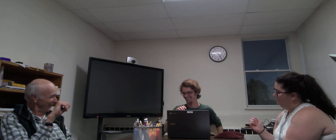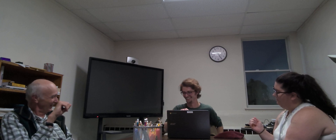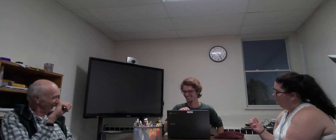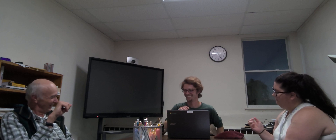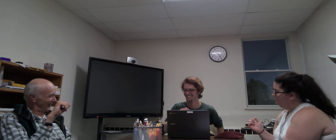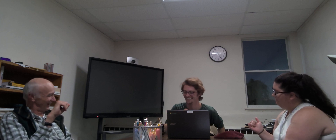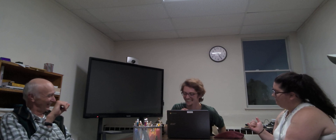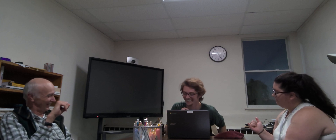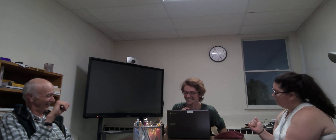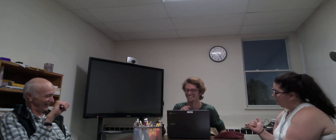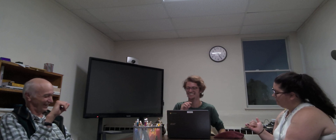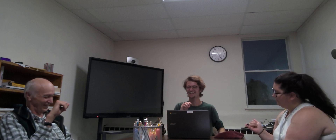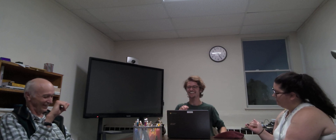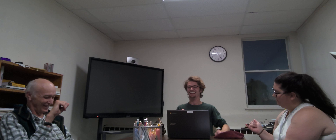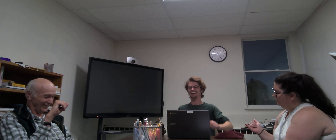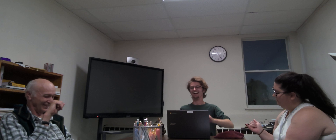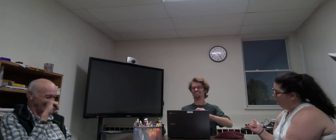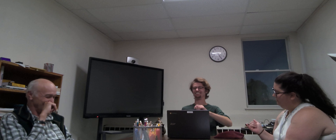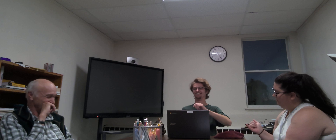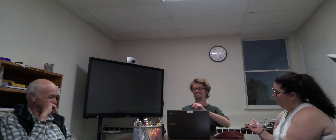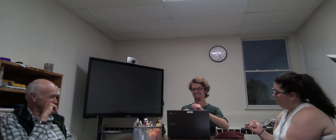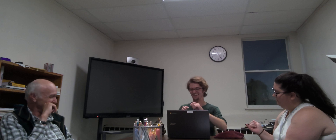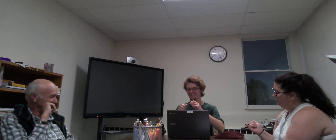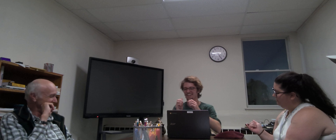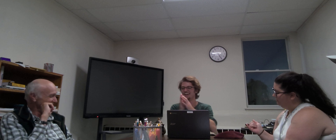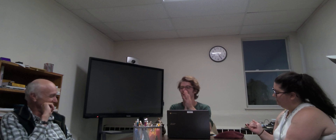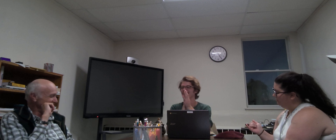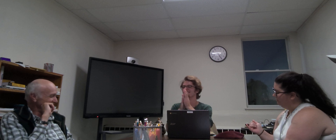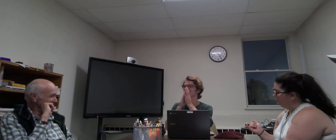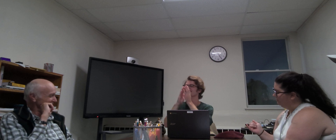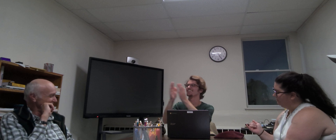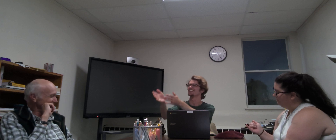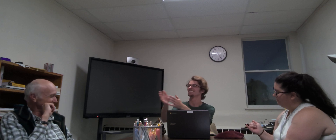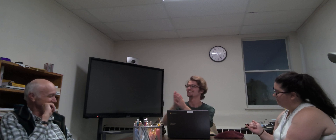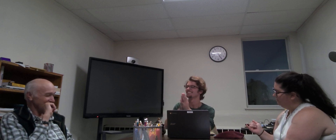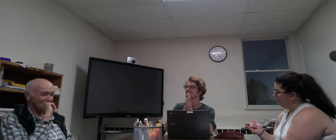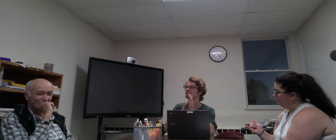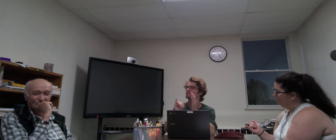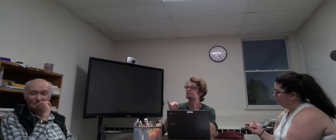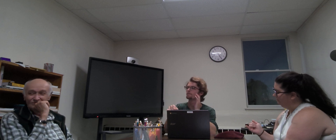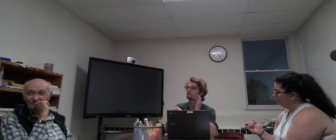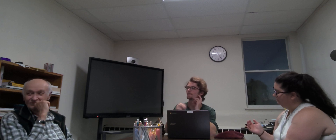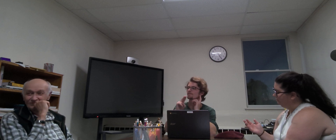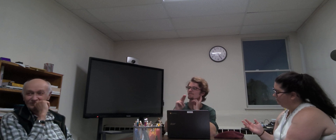Impressive. dare. I would feel a little bad. Can I?